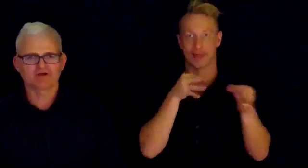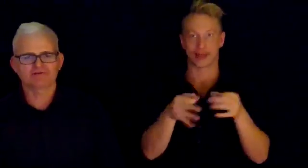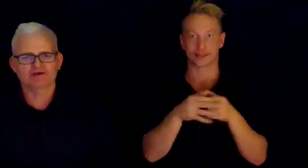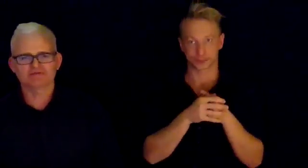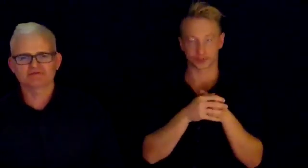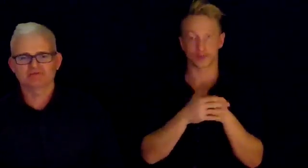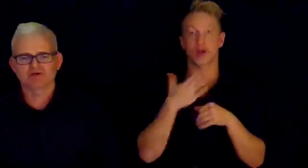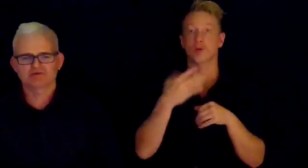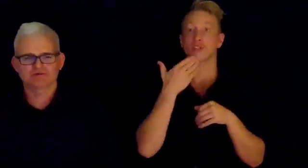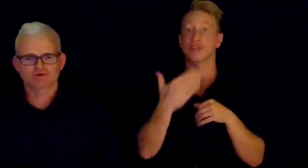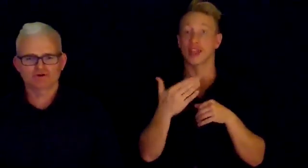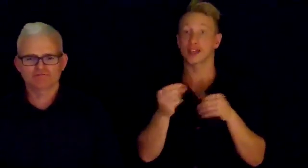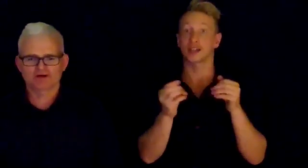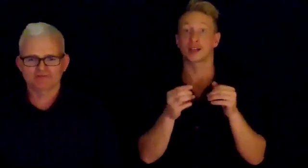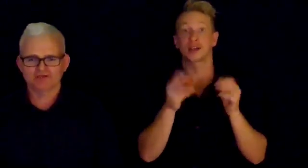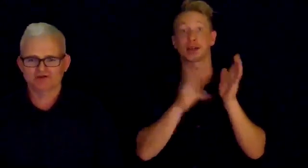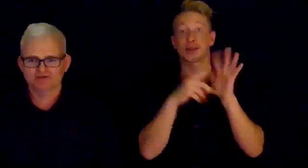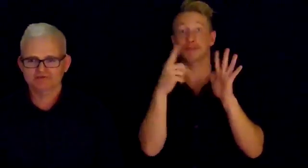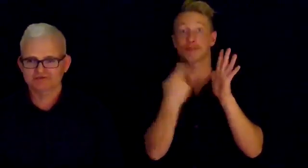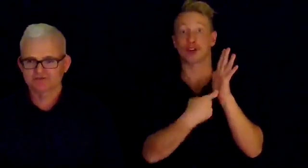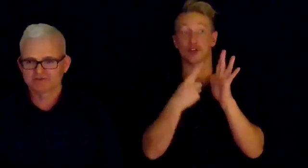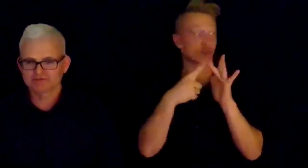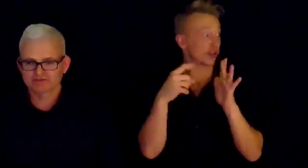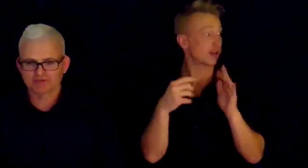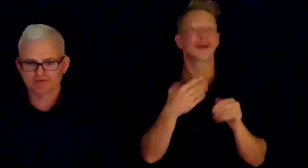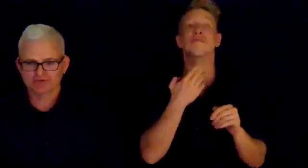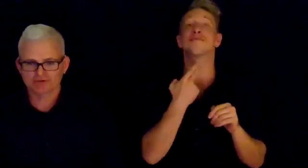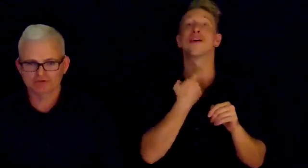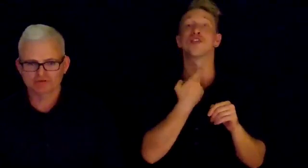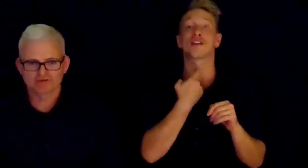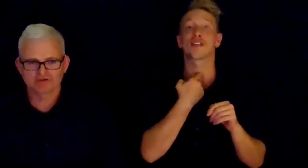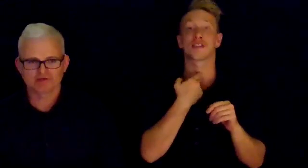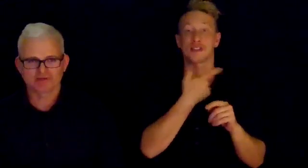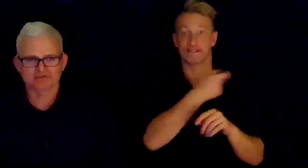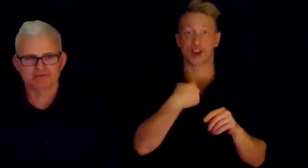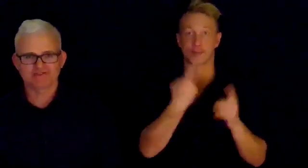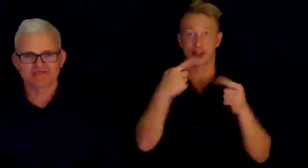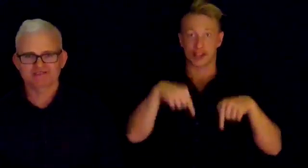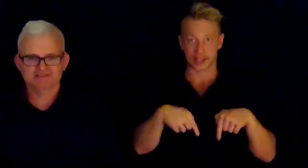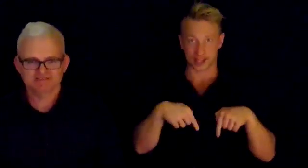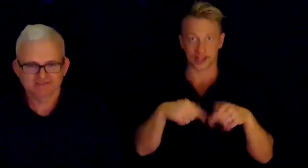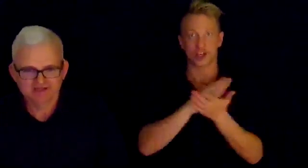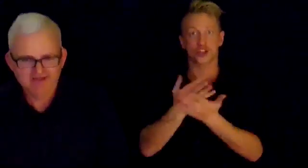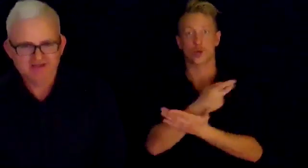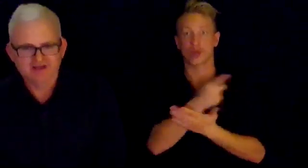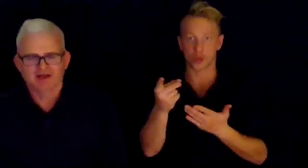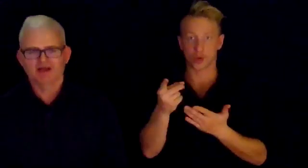And I would like to thank Meredith for inviting me along to share with you all about some